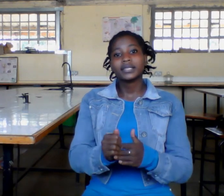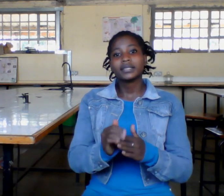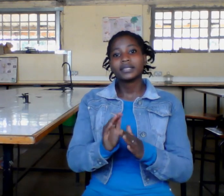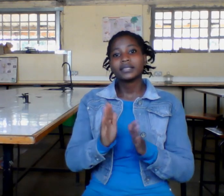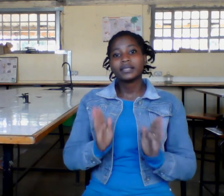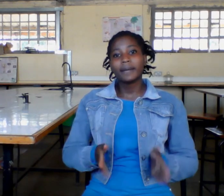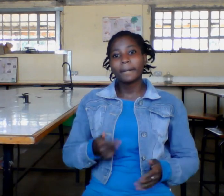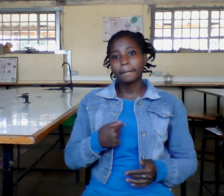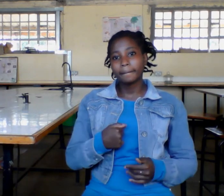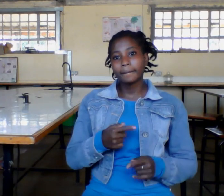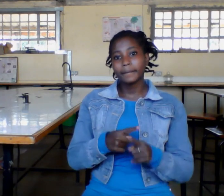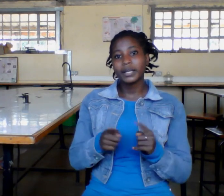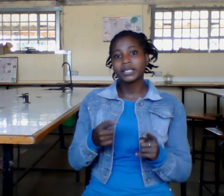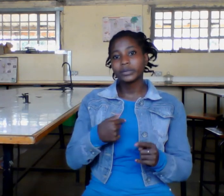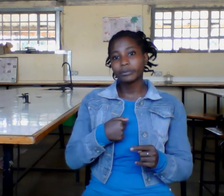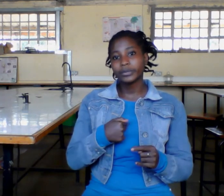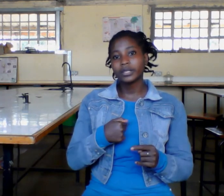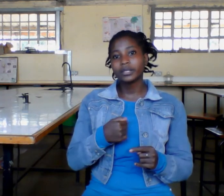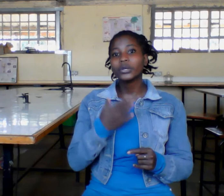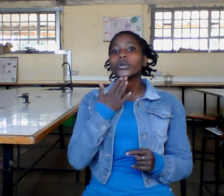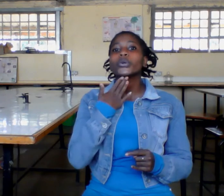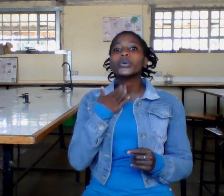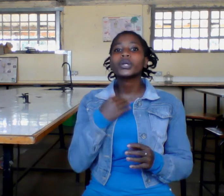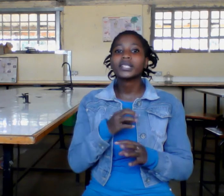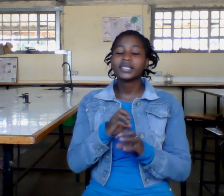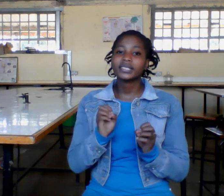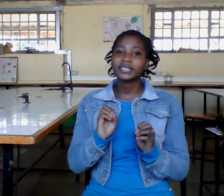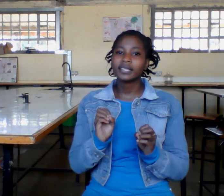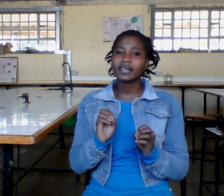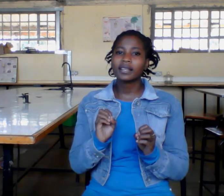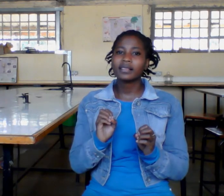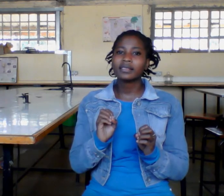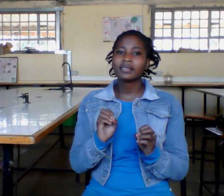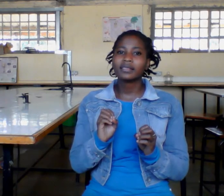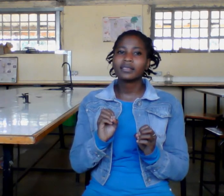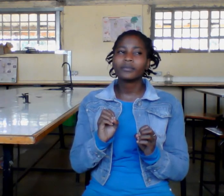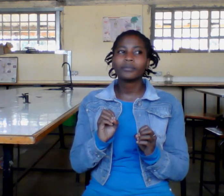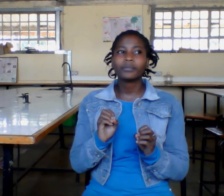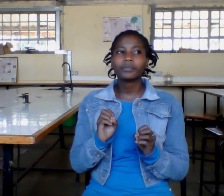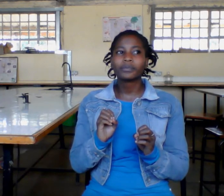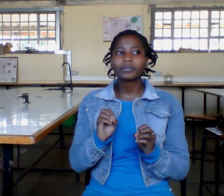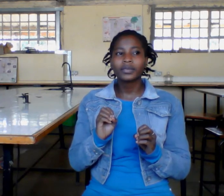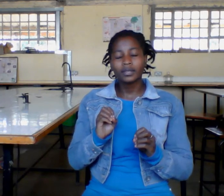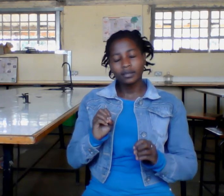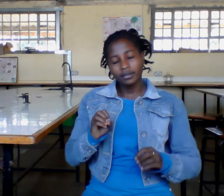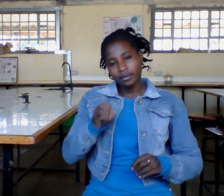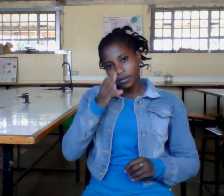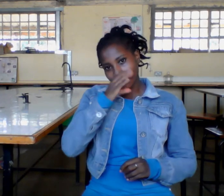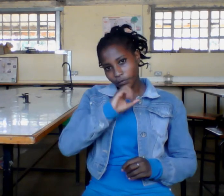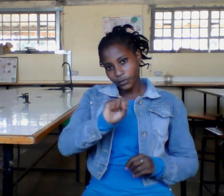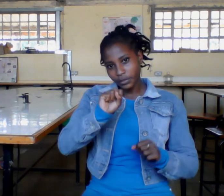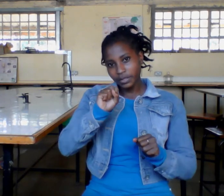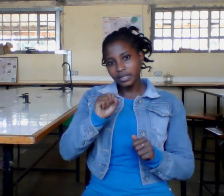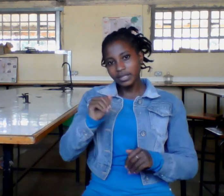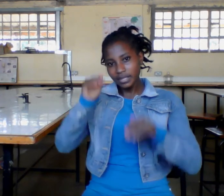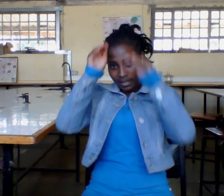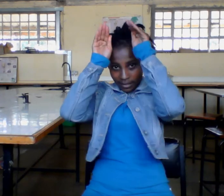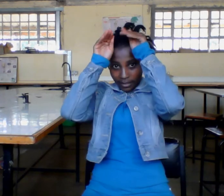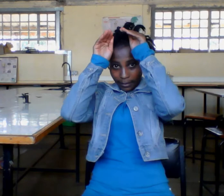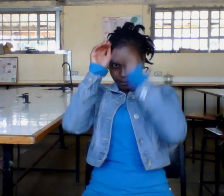the fox. Later, it said, "Come on in, but you have to reward me." Rabbit got out and the fox got in the